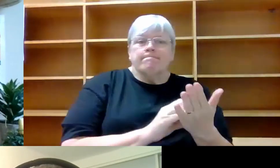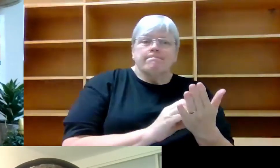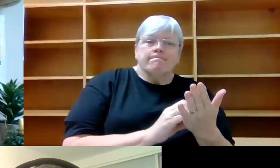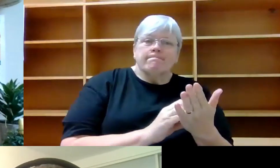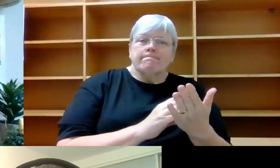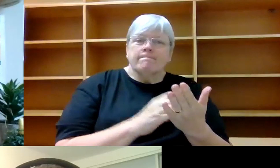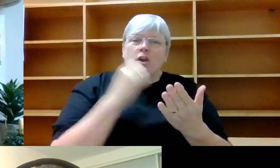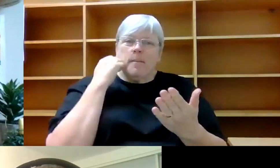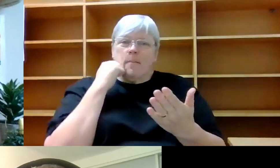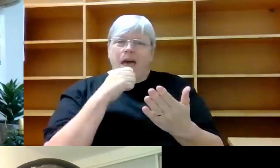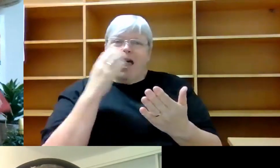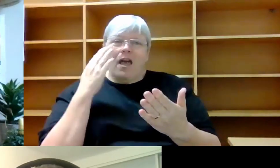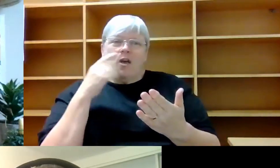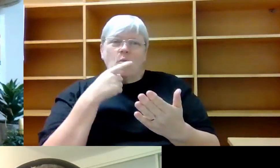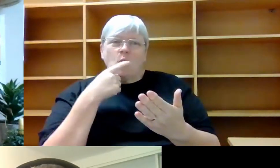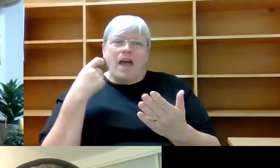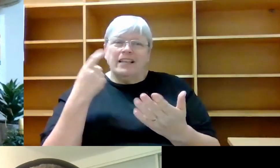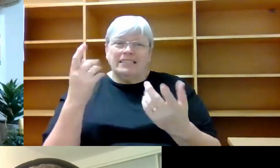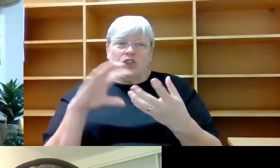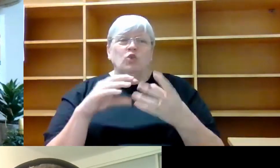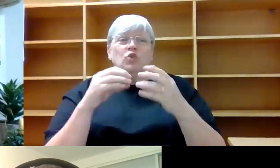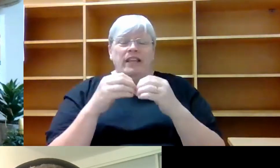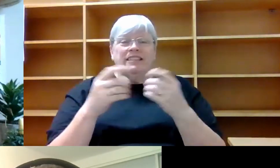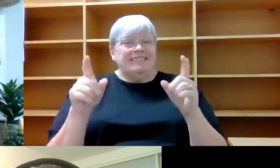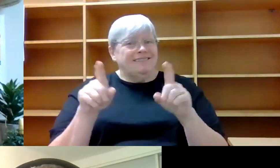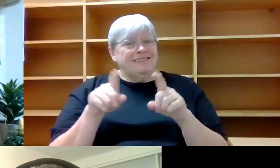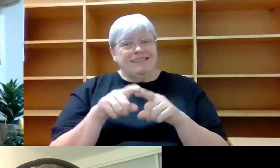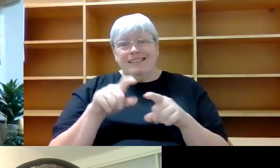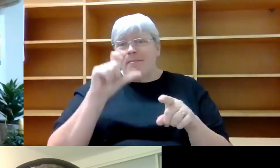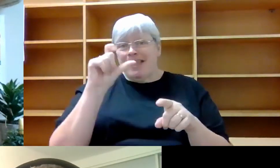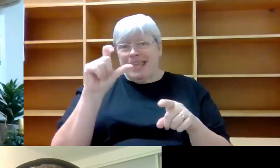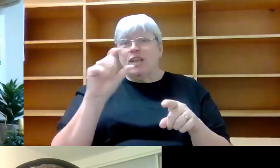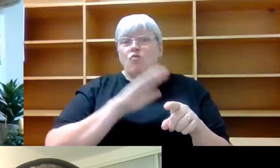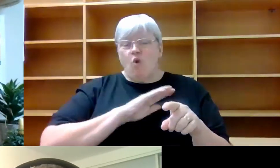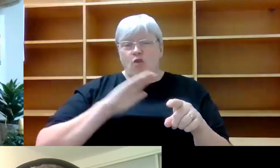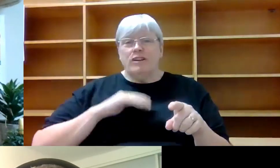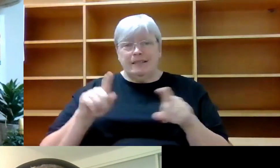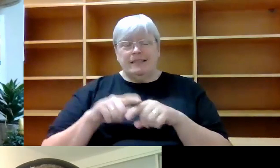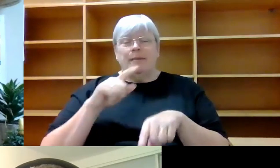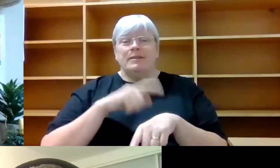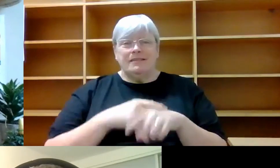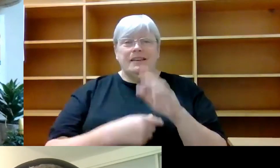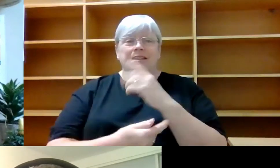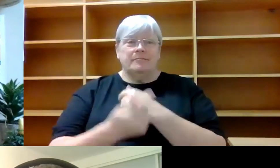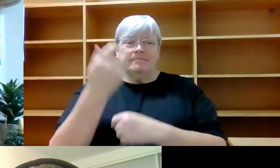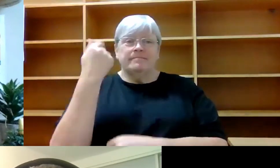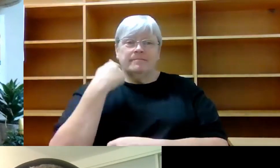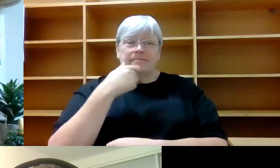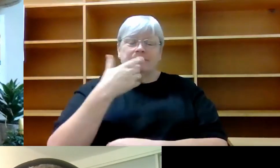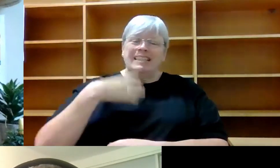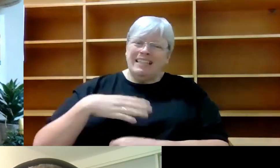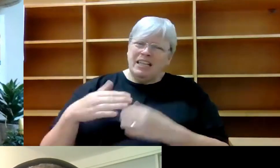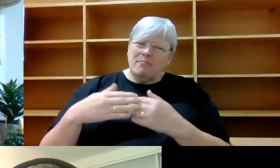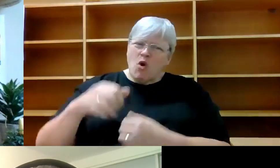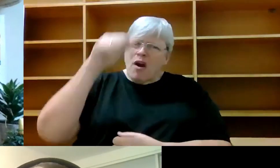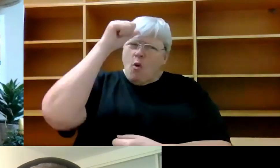I guess, sort of like the same time as Kane Warriors is set. Do you think we need more awareness? Do you think more awareness of that part